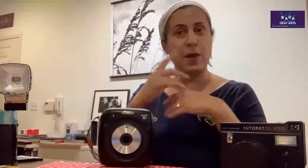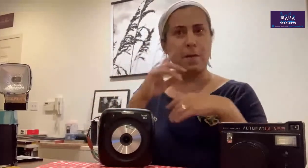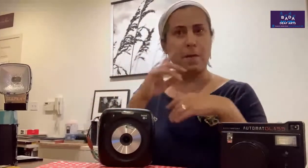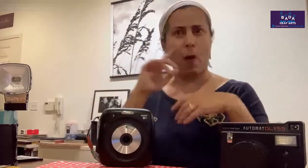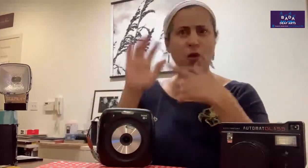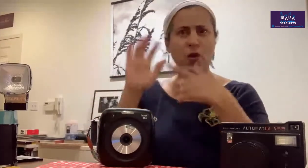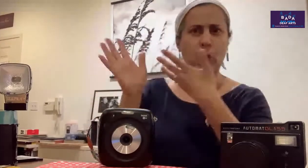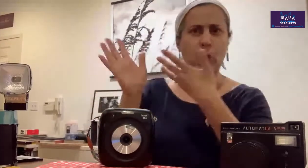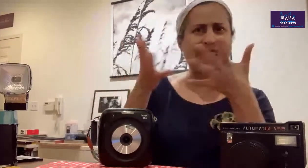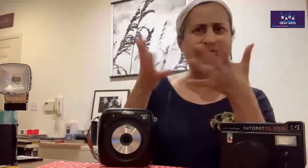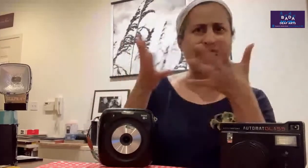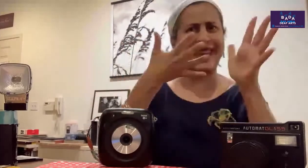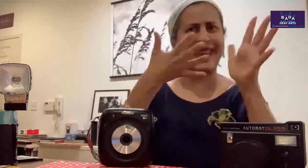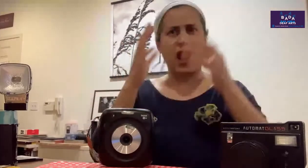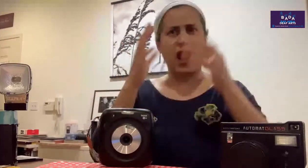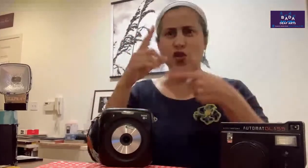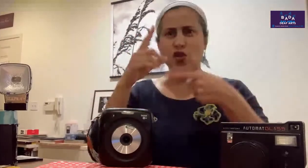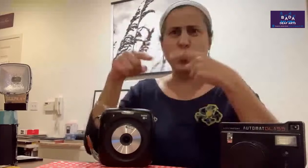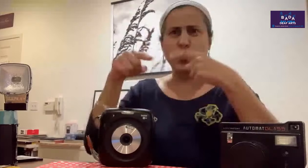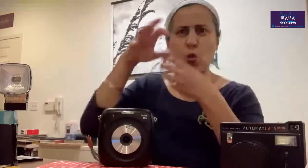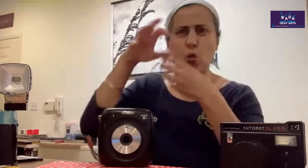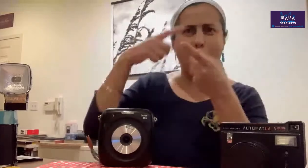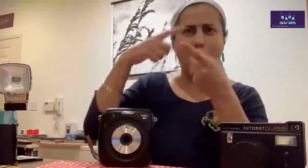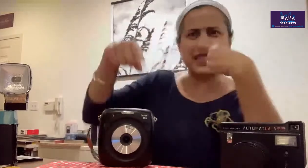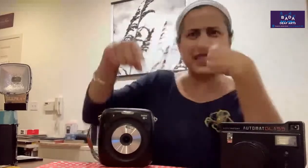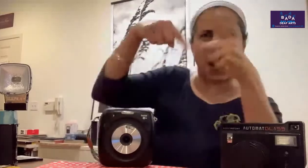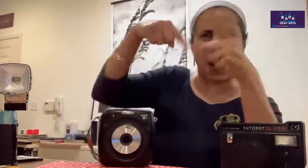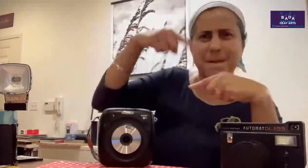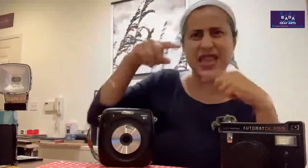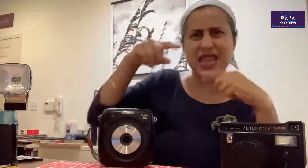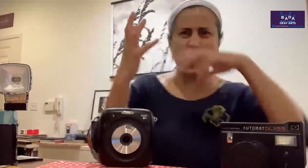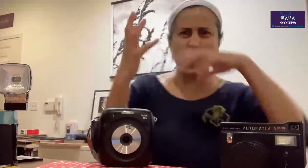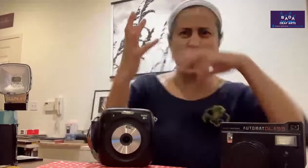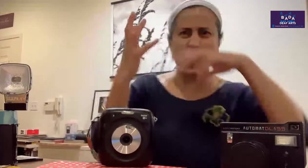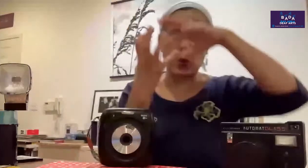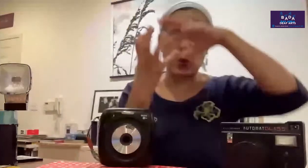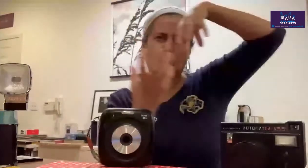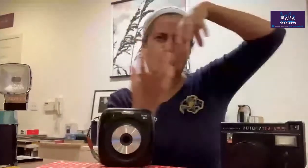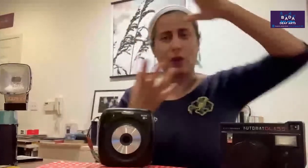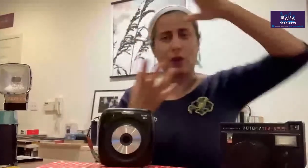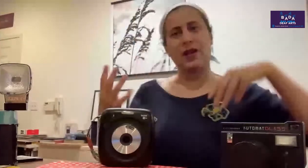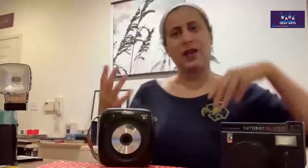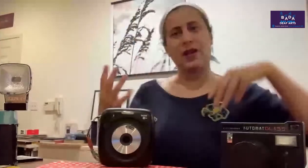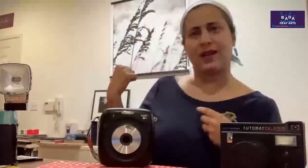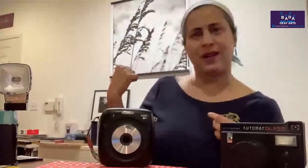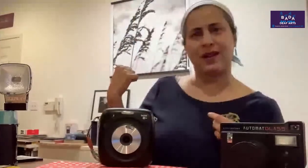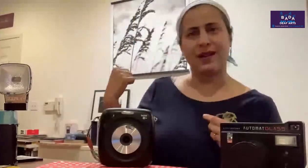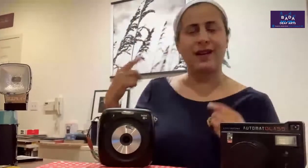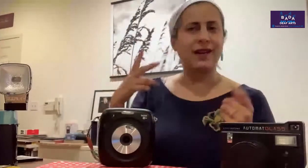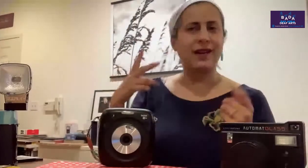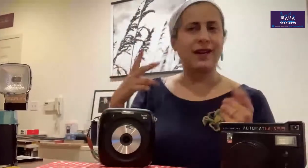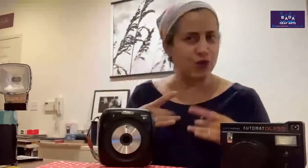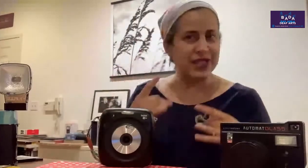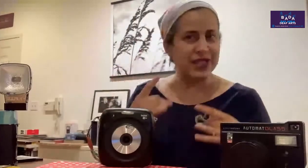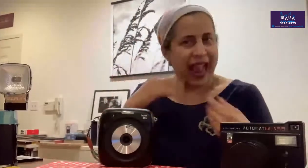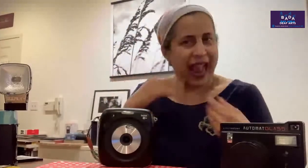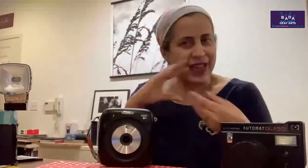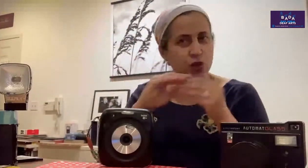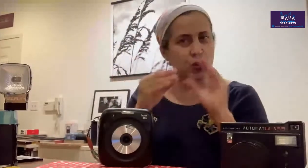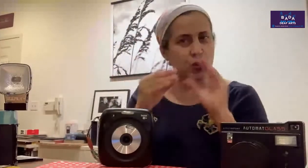this was taken on the beach. And it was taken during a storm. The storm was